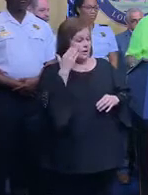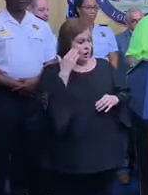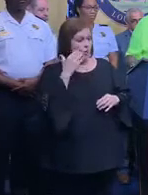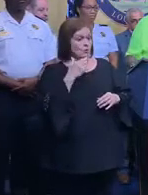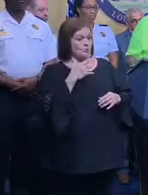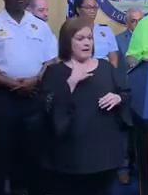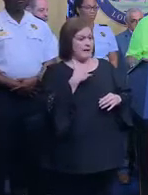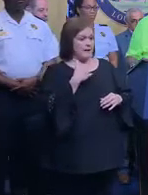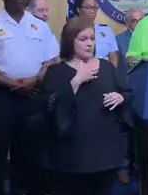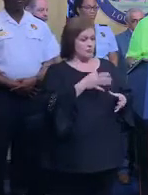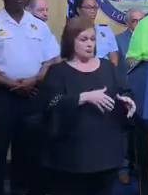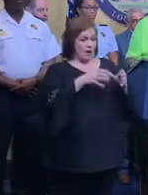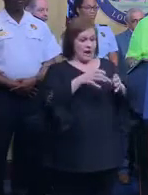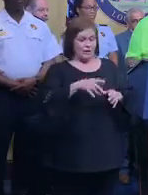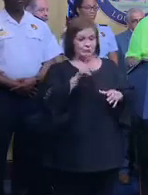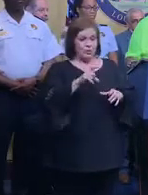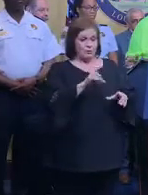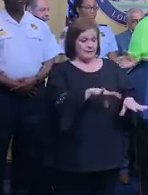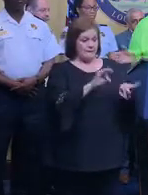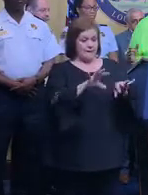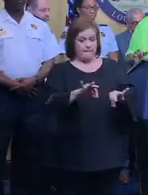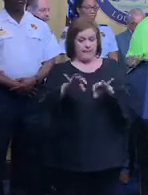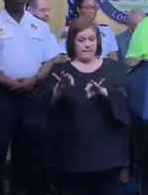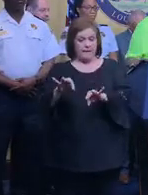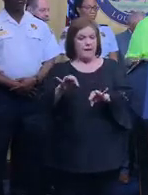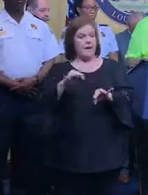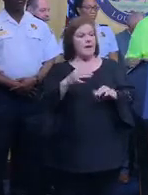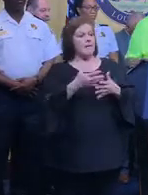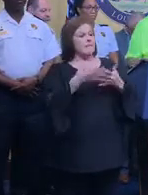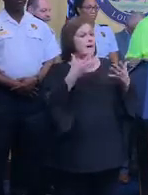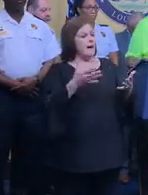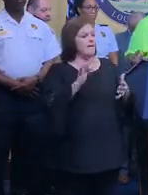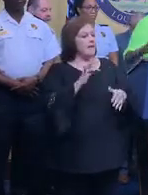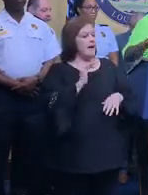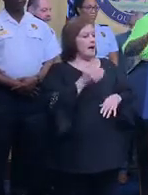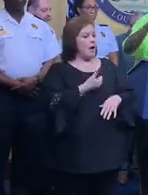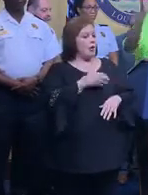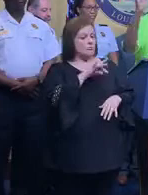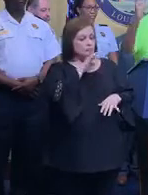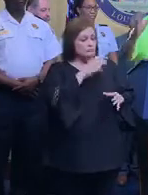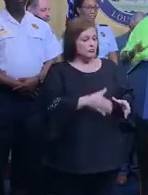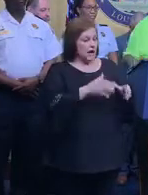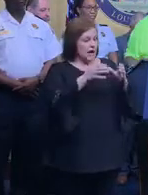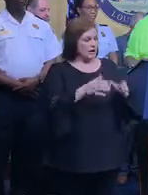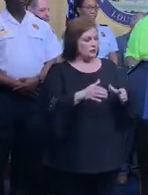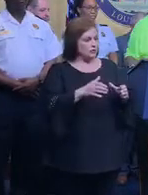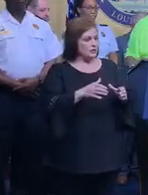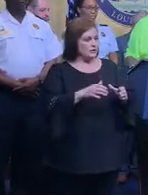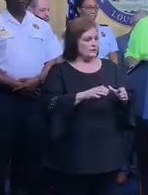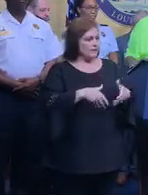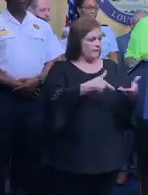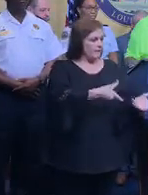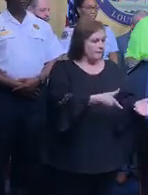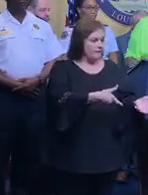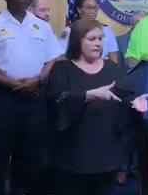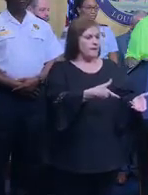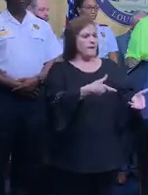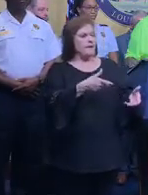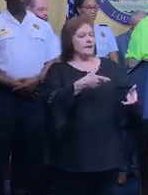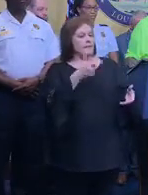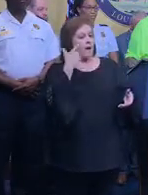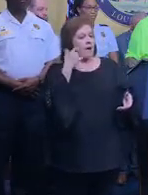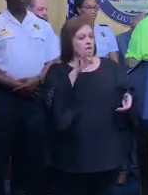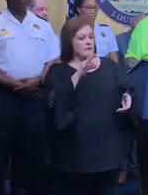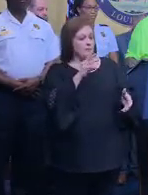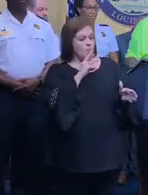flood. Many trash containers were knocked over. Many items of trash have now jammed up in